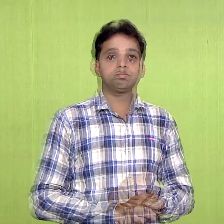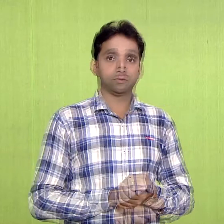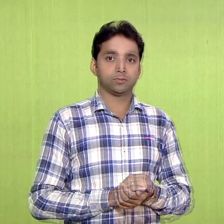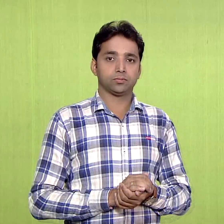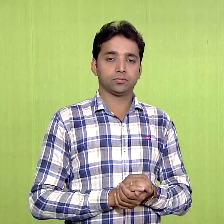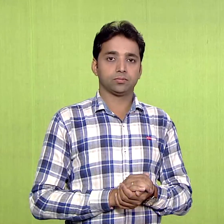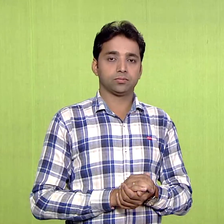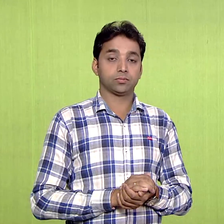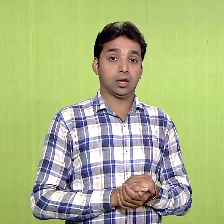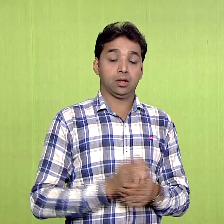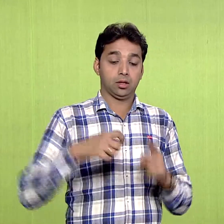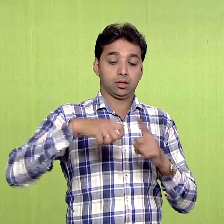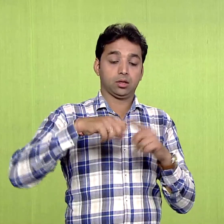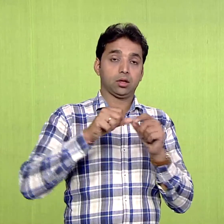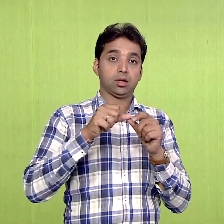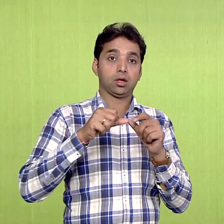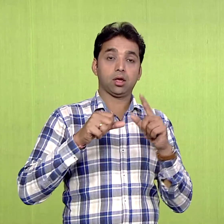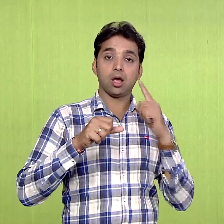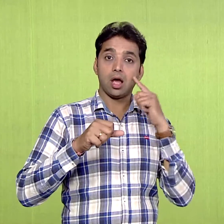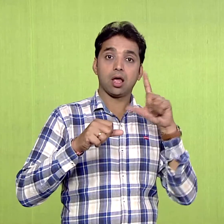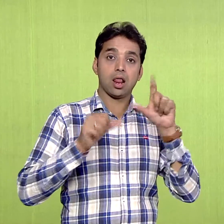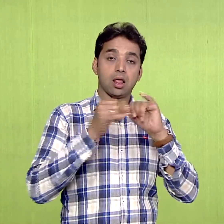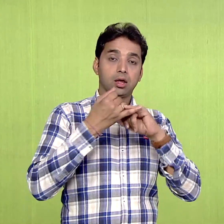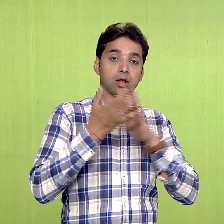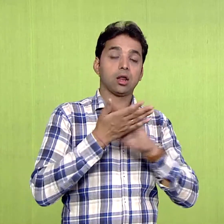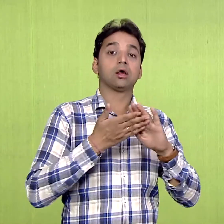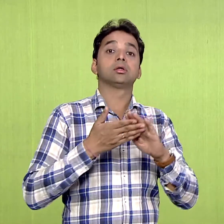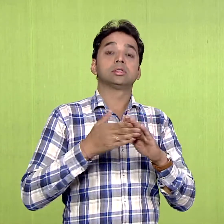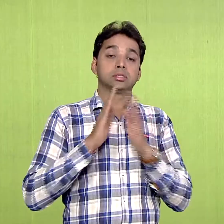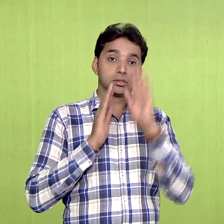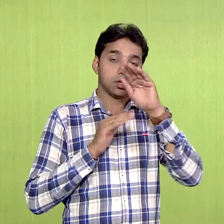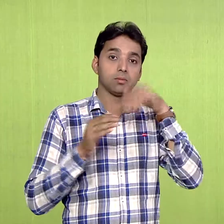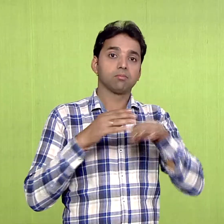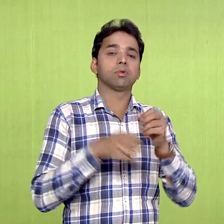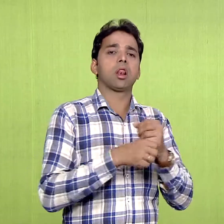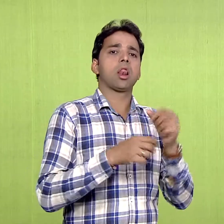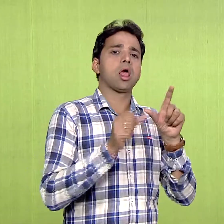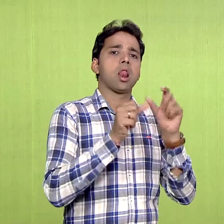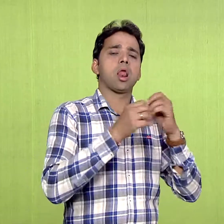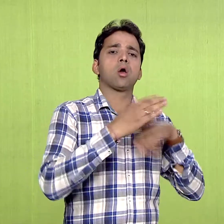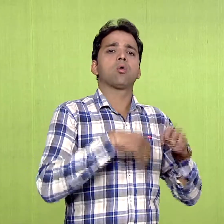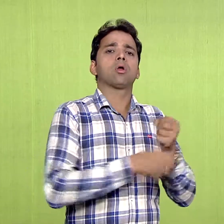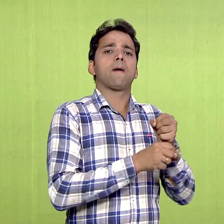The Kailash temple at Ellora, built by the Rashtrakutas,